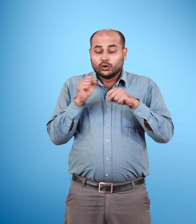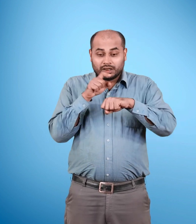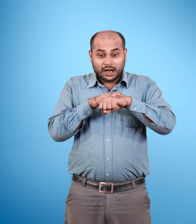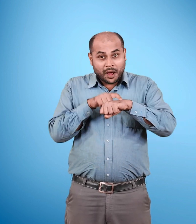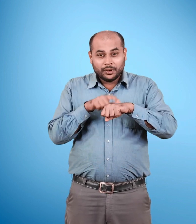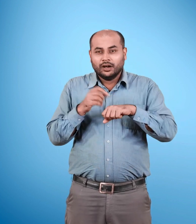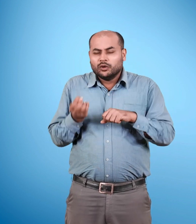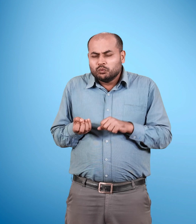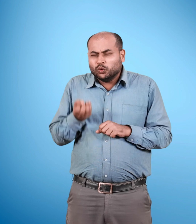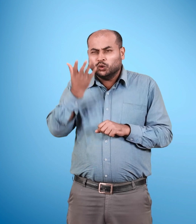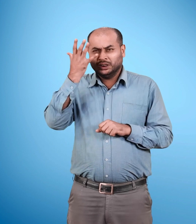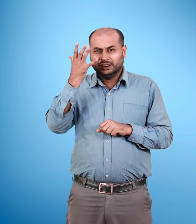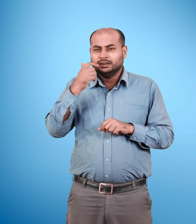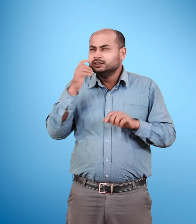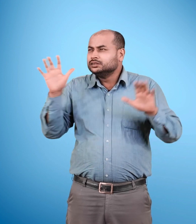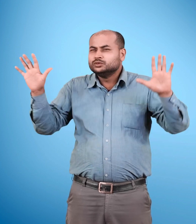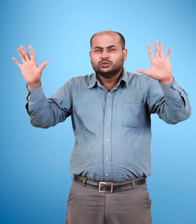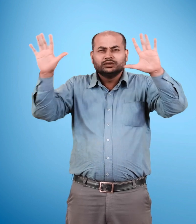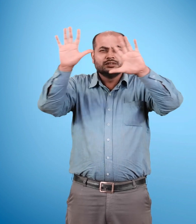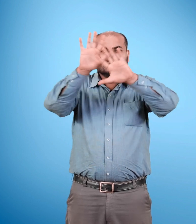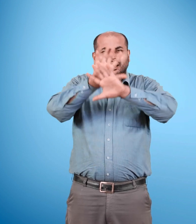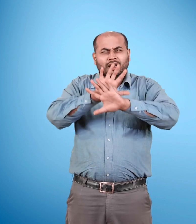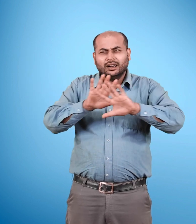Fog appearing on a cold winter morning.